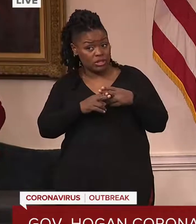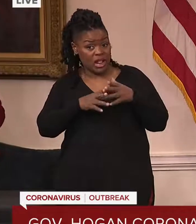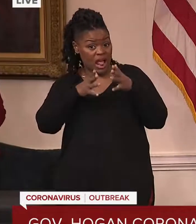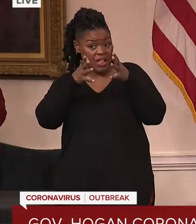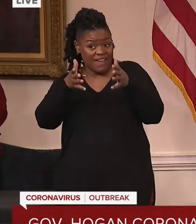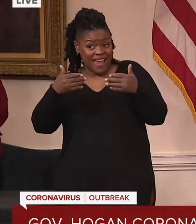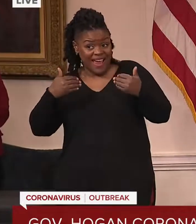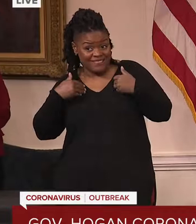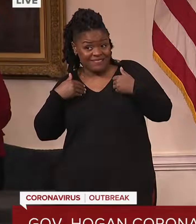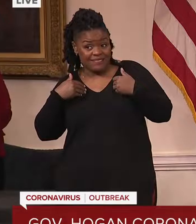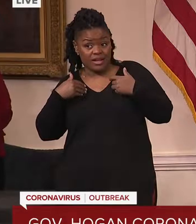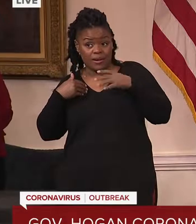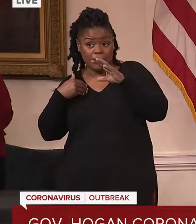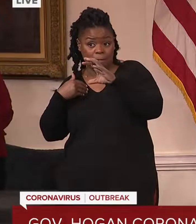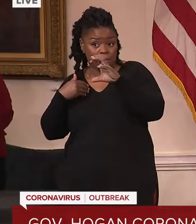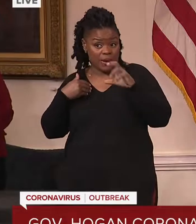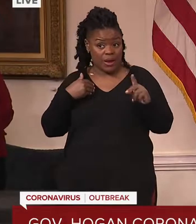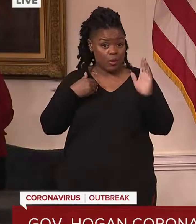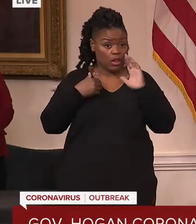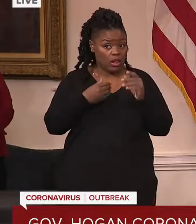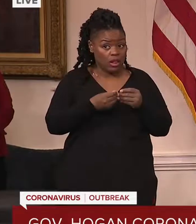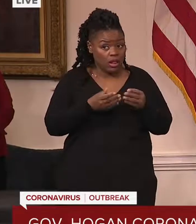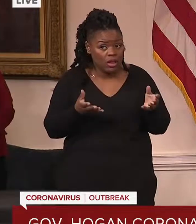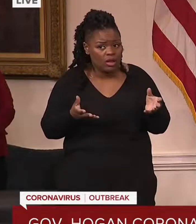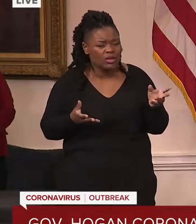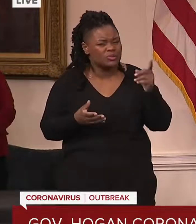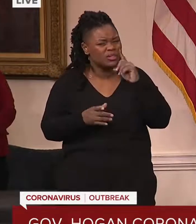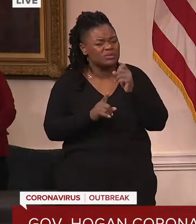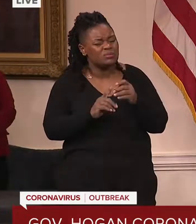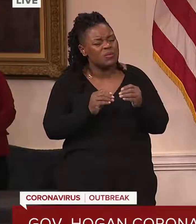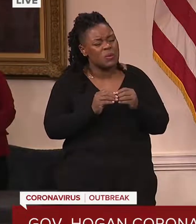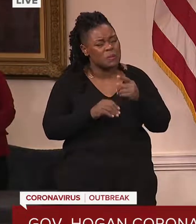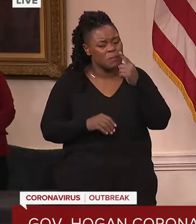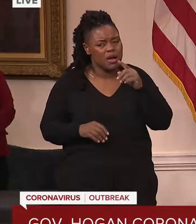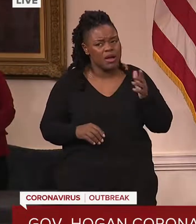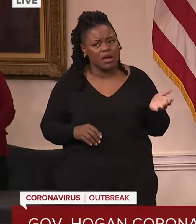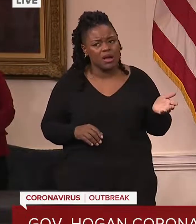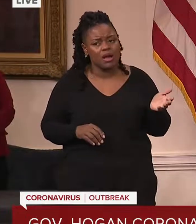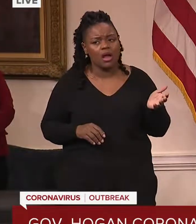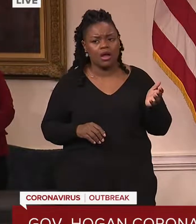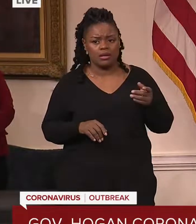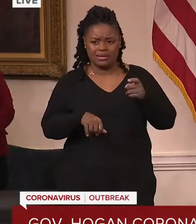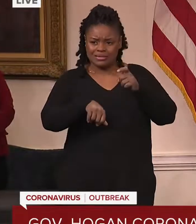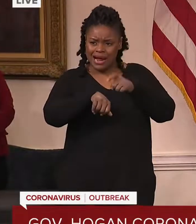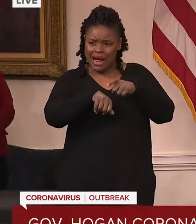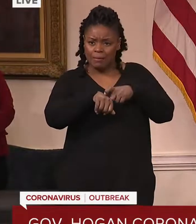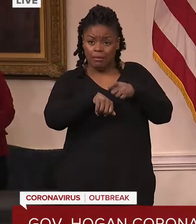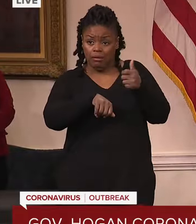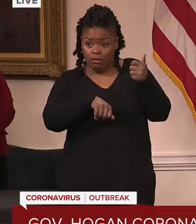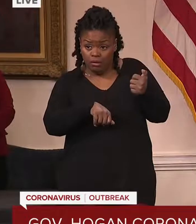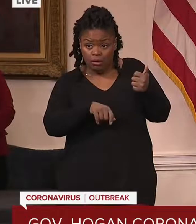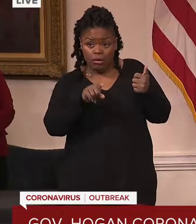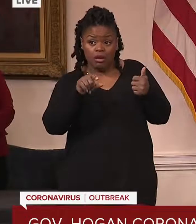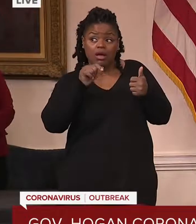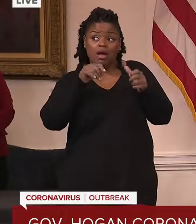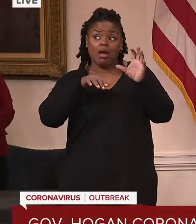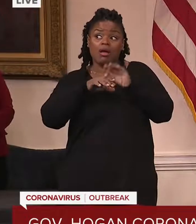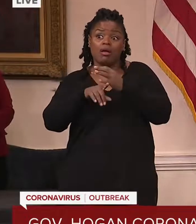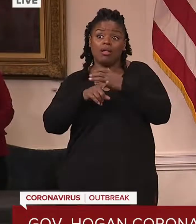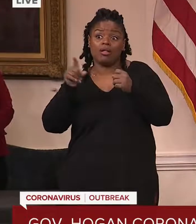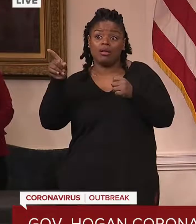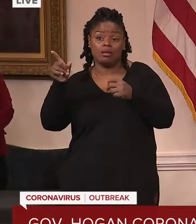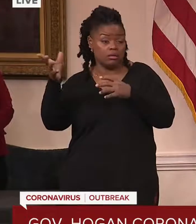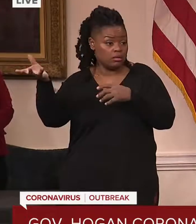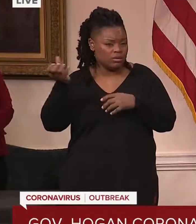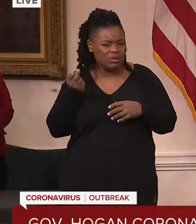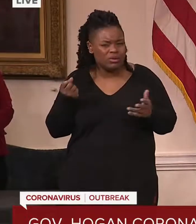Chan can talk. How long will people have to use it or lose it? And the National Guard coming in armed to collect